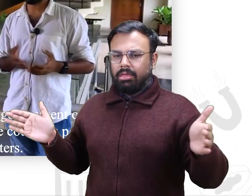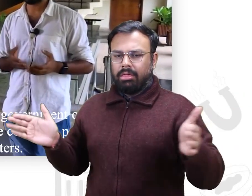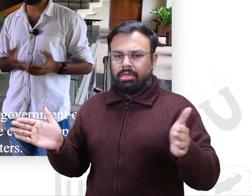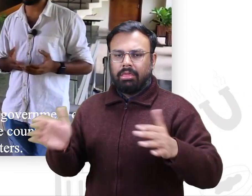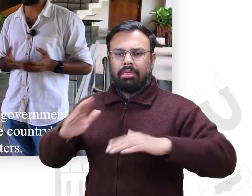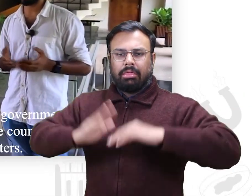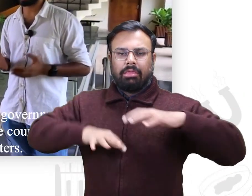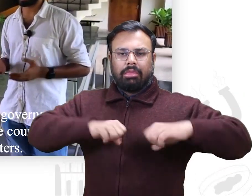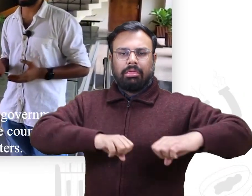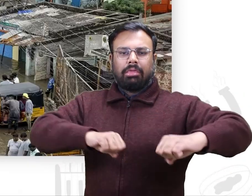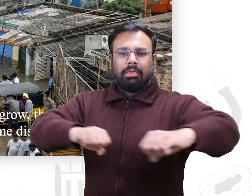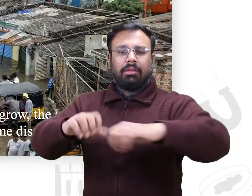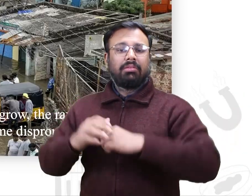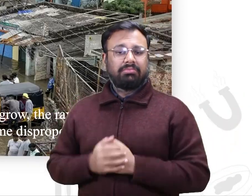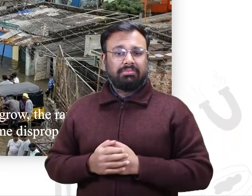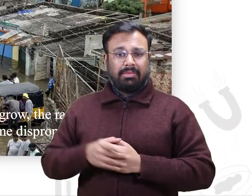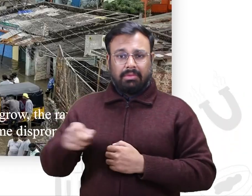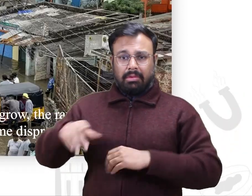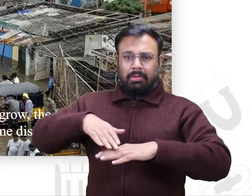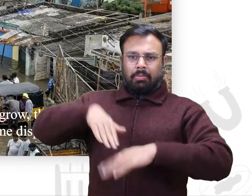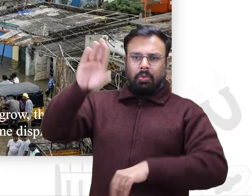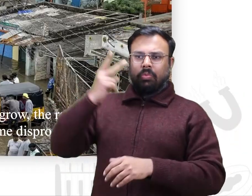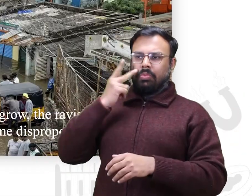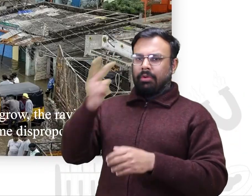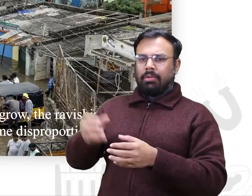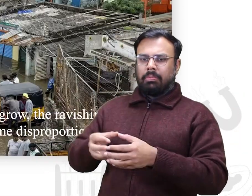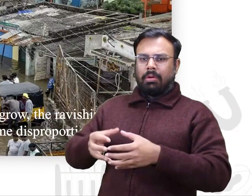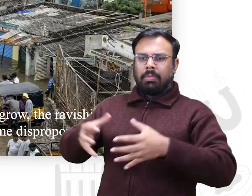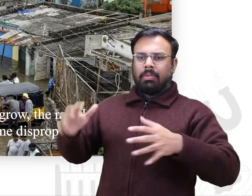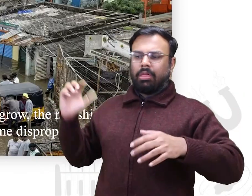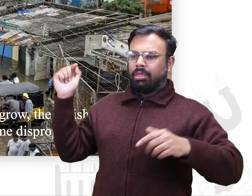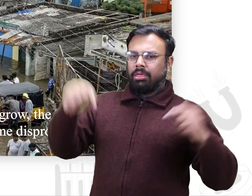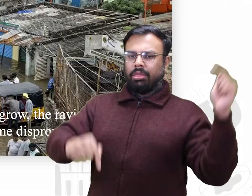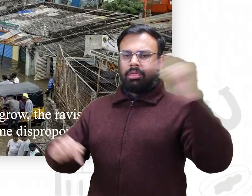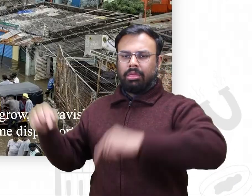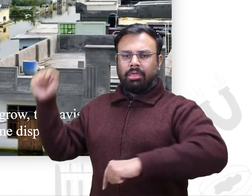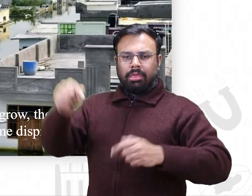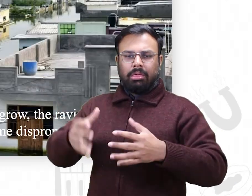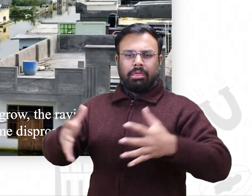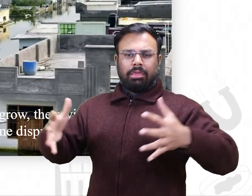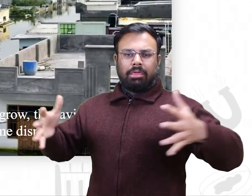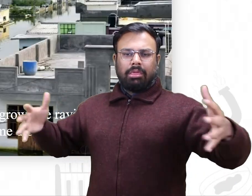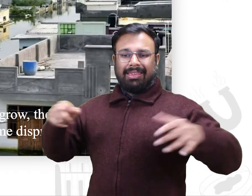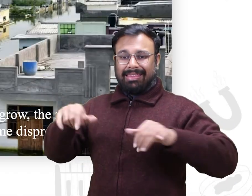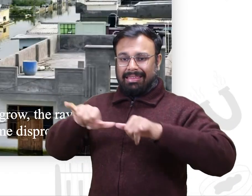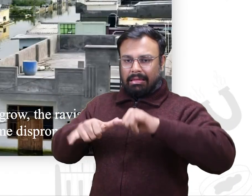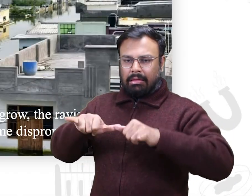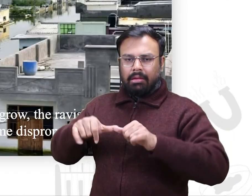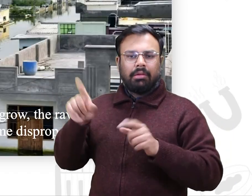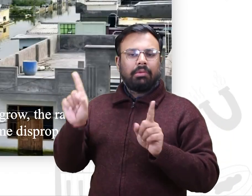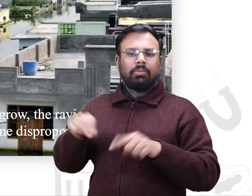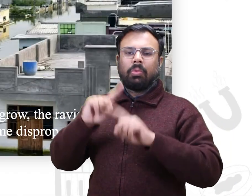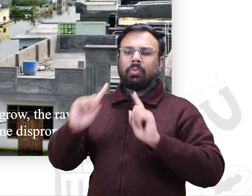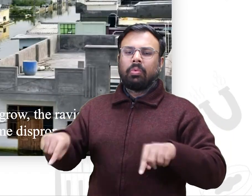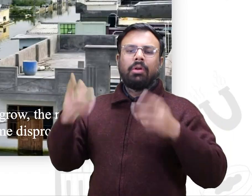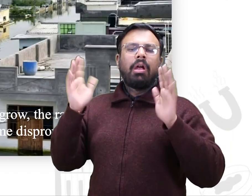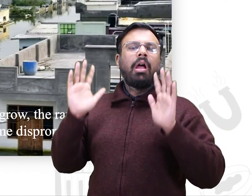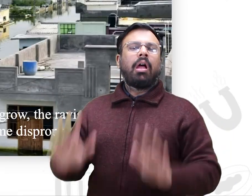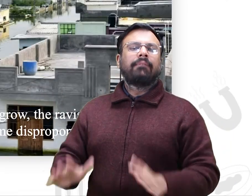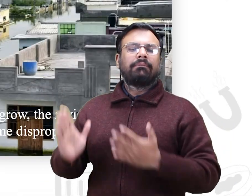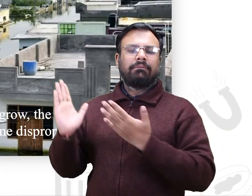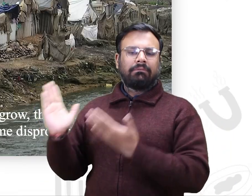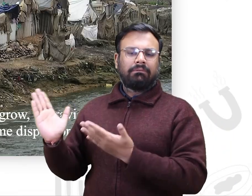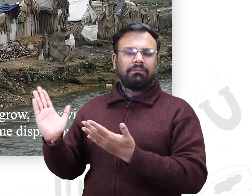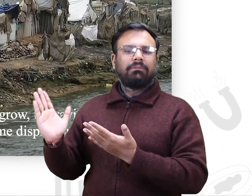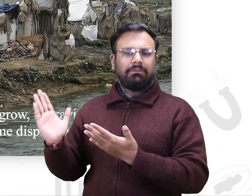living in urban centers. It is only common sense that as megacities grow, the ravishing of nature in and around these expanding